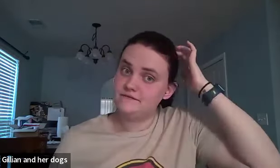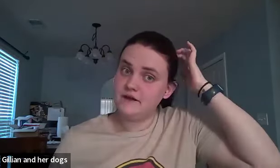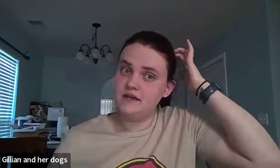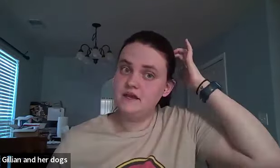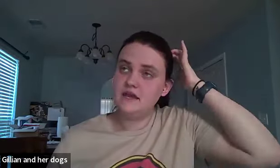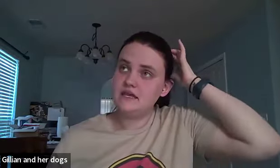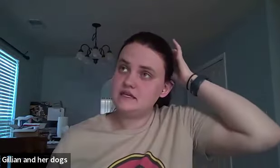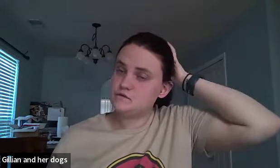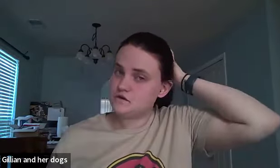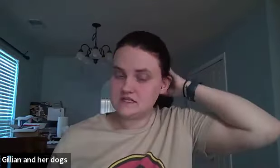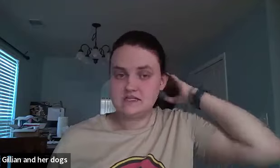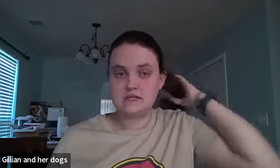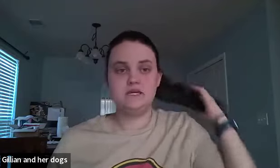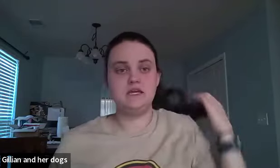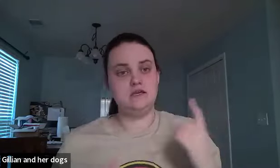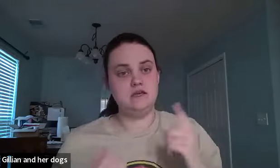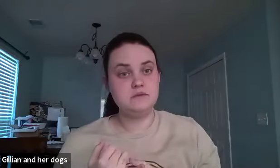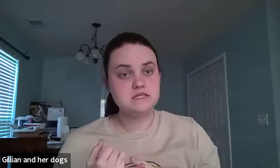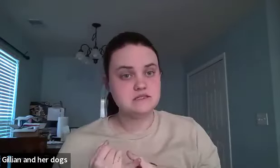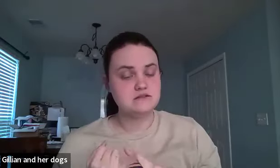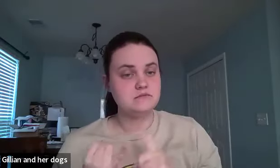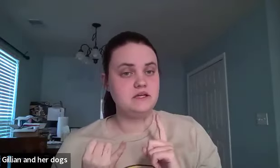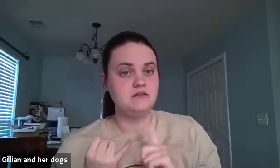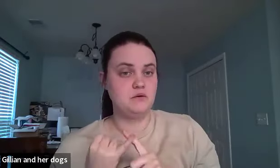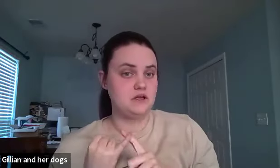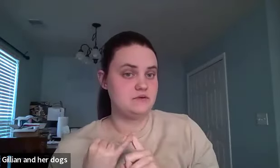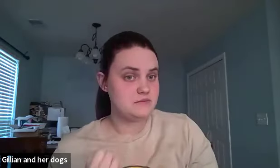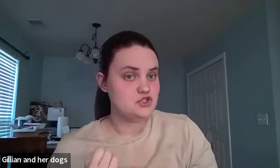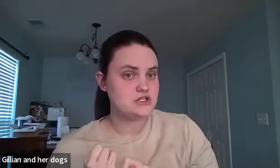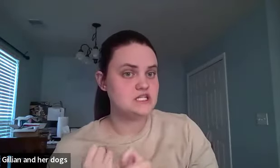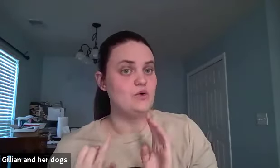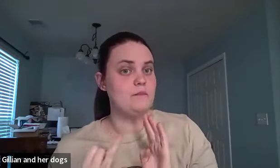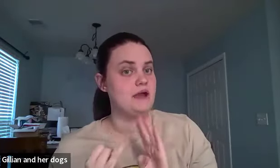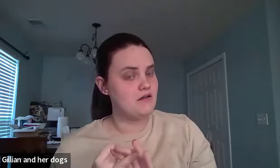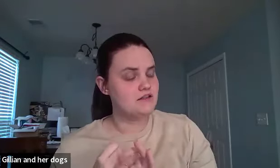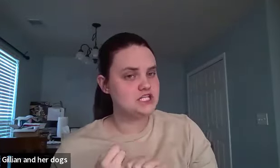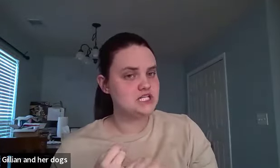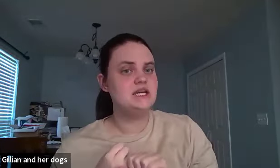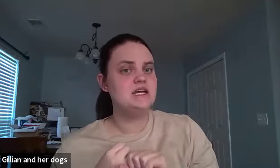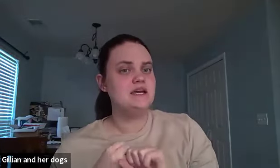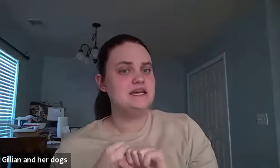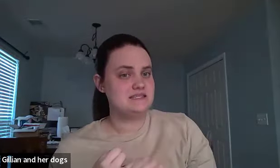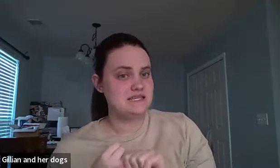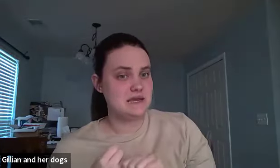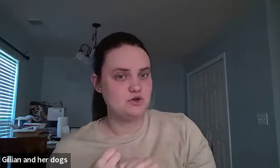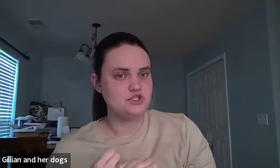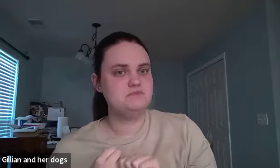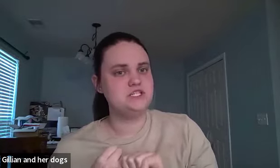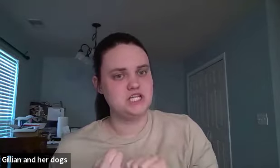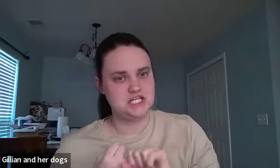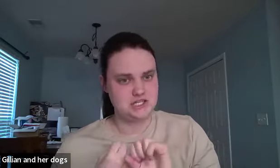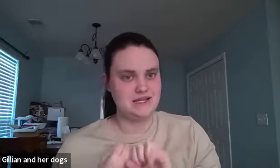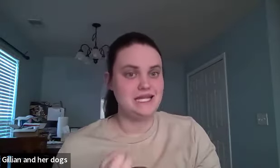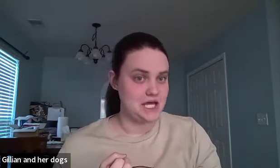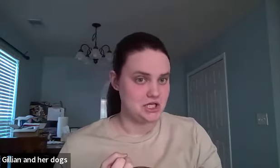is fun, is for things like being a chemist, being like working with chemistry or biology. It's the same motion, but changing the